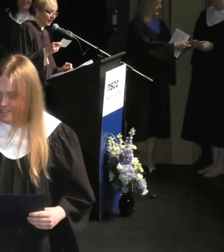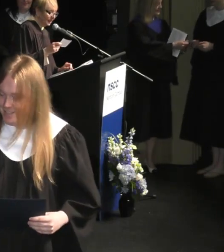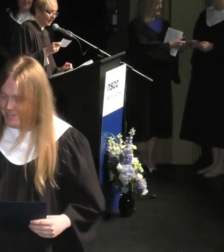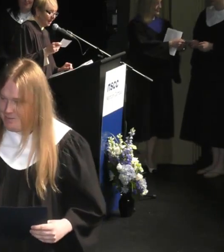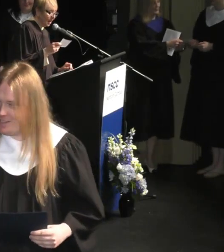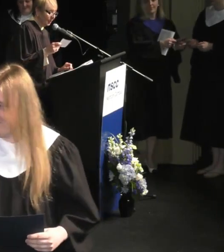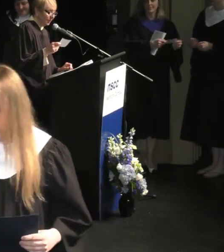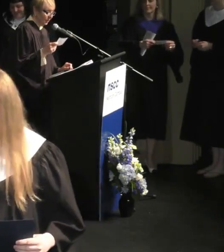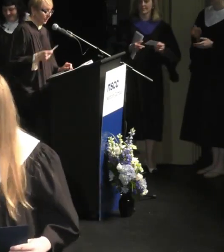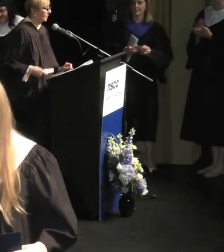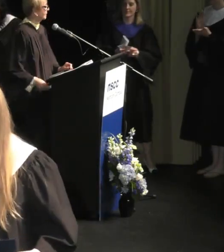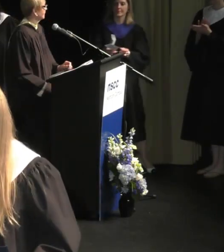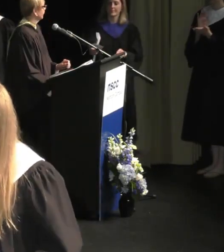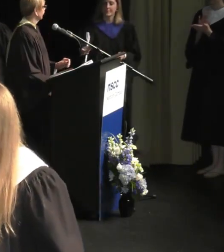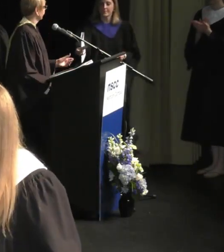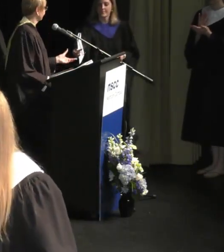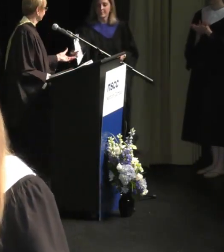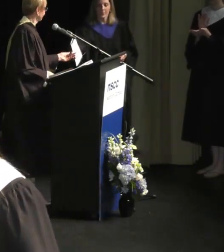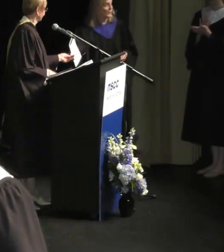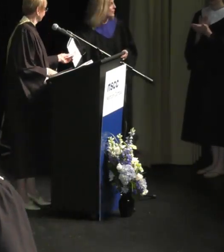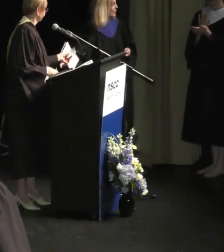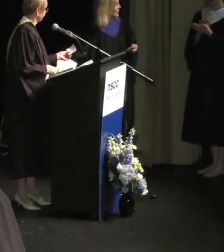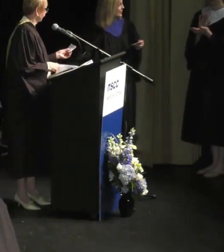Nicole Gillis, honors.